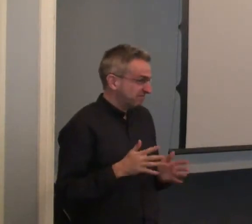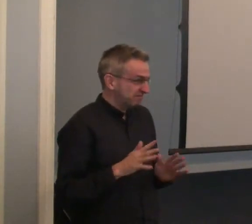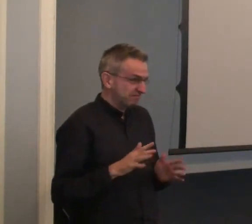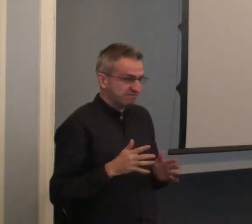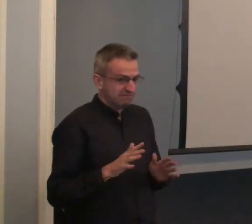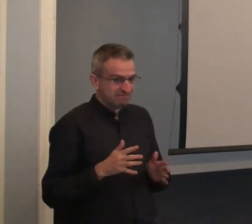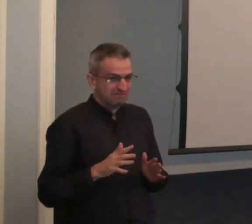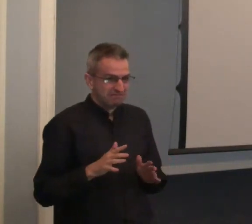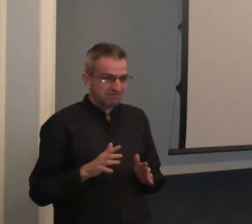Good decision?